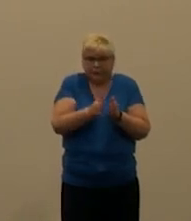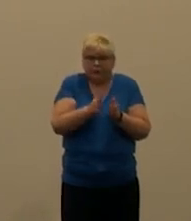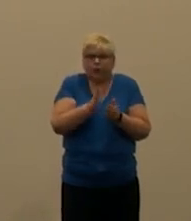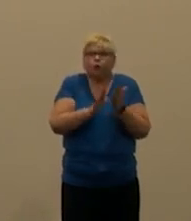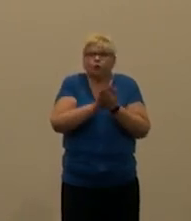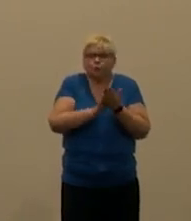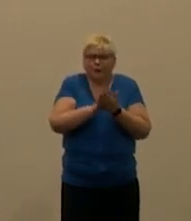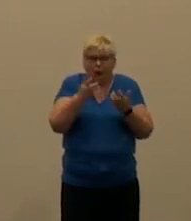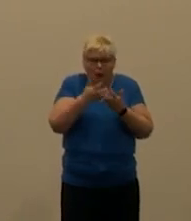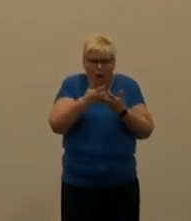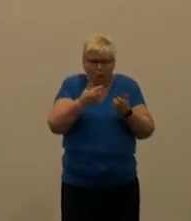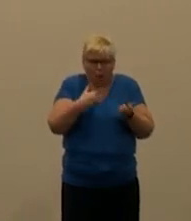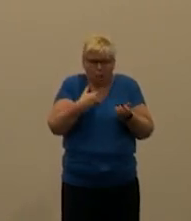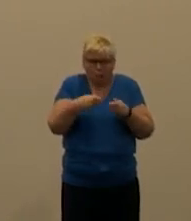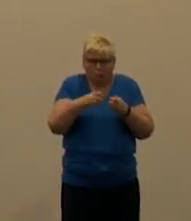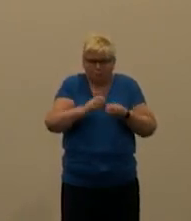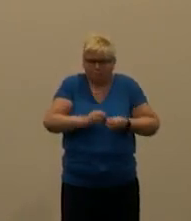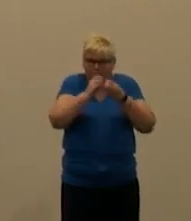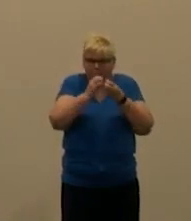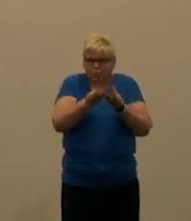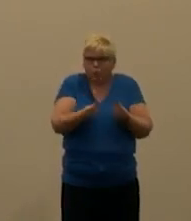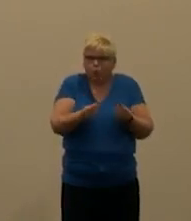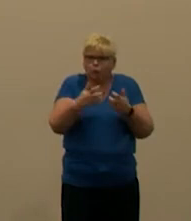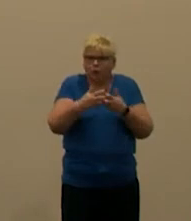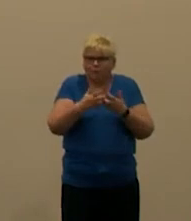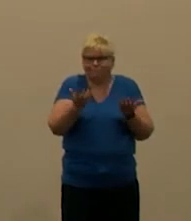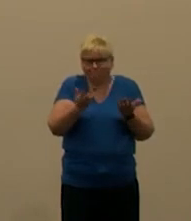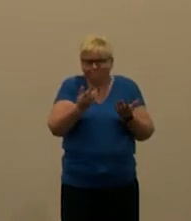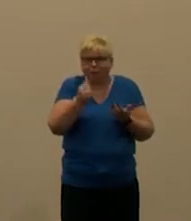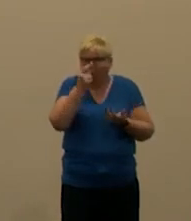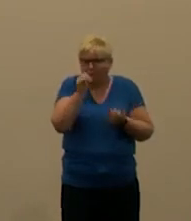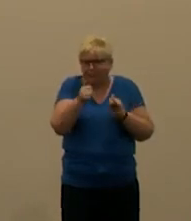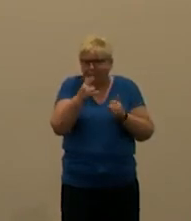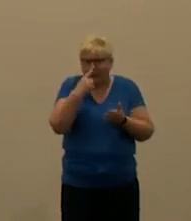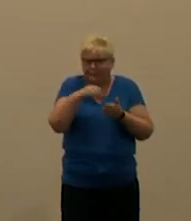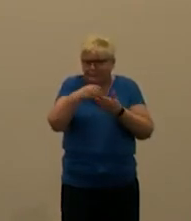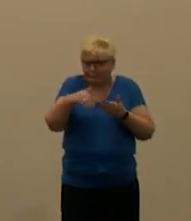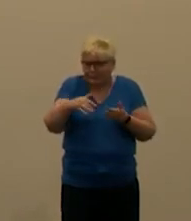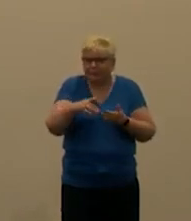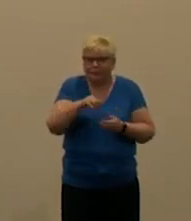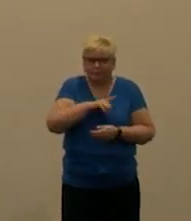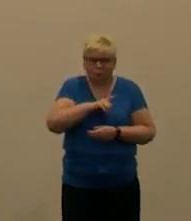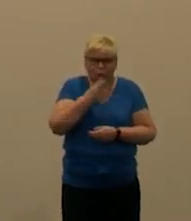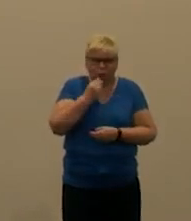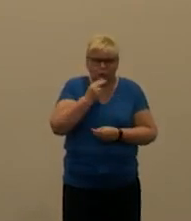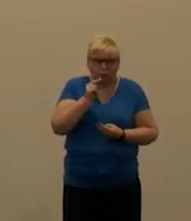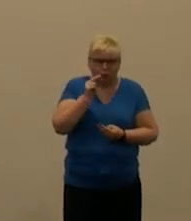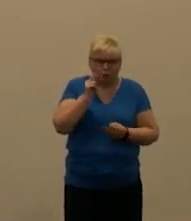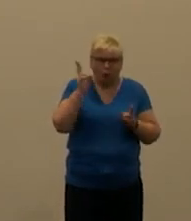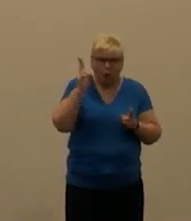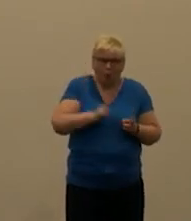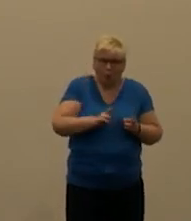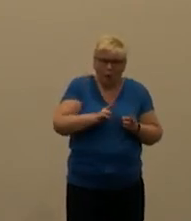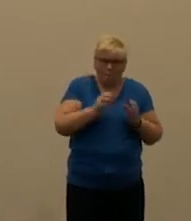for this location, it's really expensive. And in most situations, we are using a lower bandwidth because it's much cheaper than